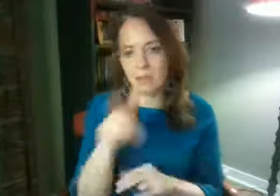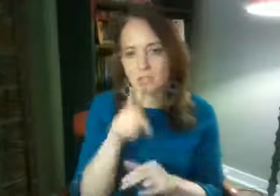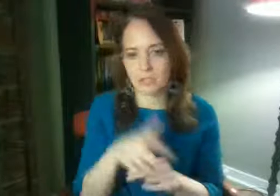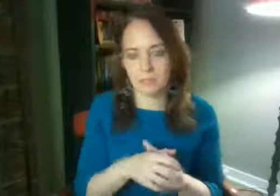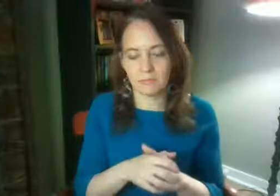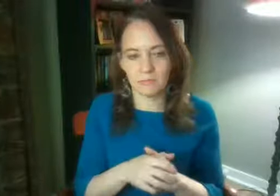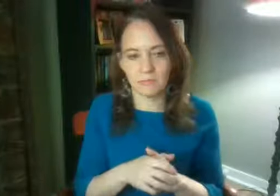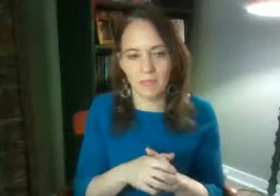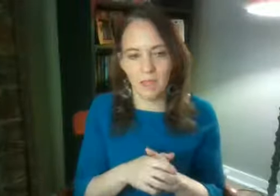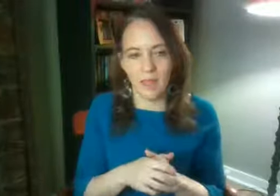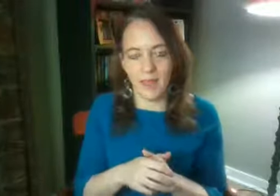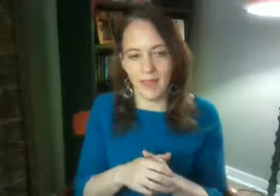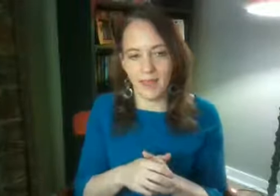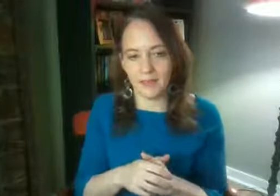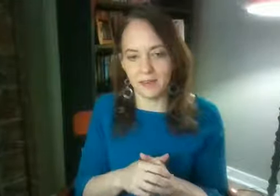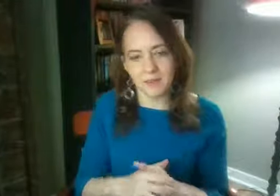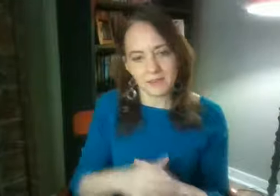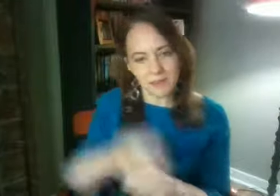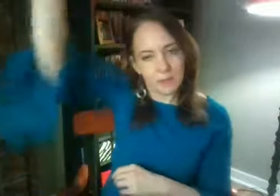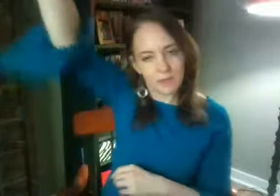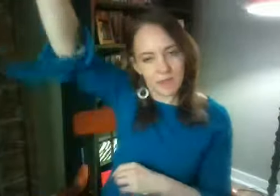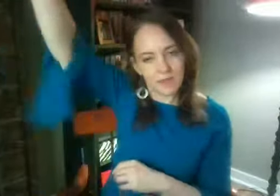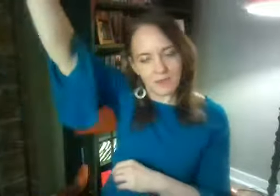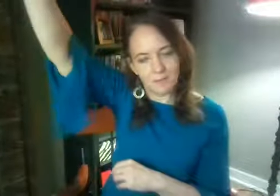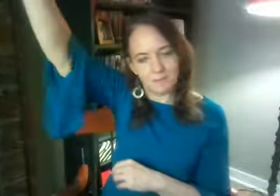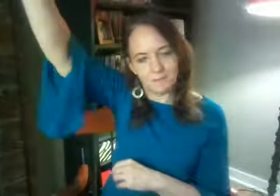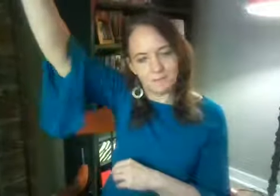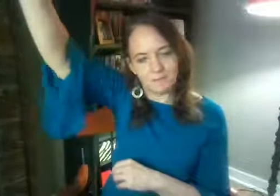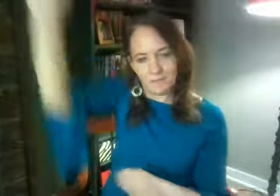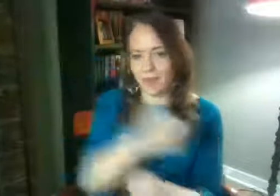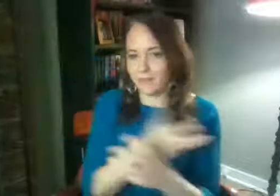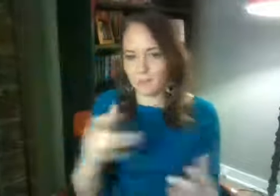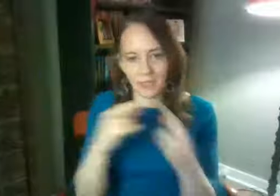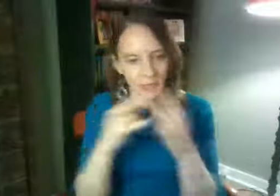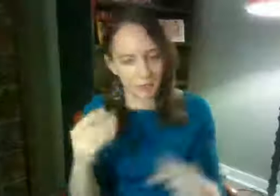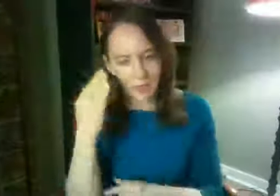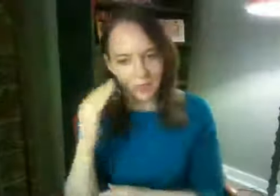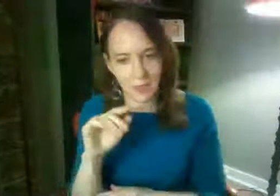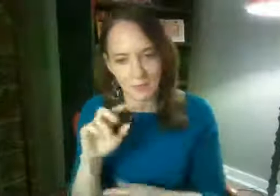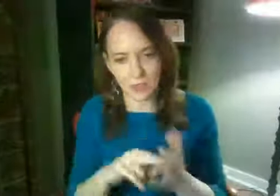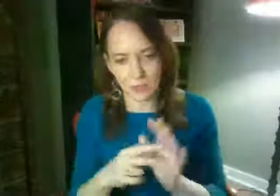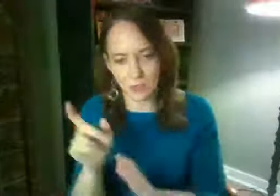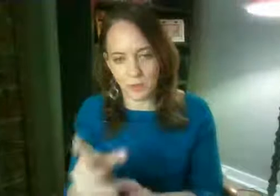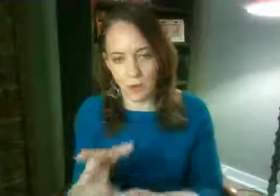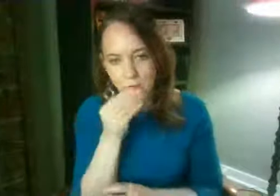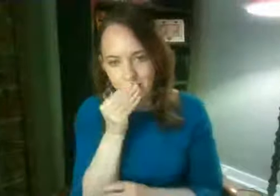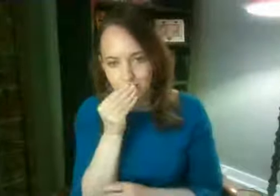at lunch and somebody puts their hands up, and everybody at camp knows that that means you're supposed to be quiet.